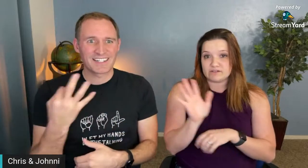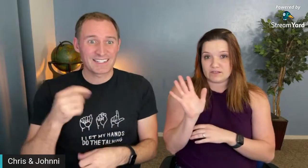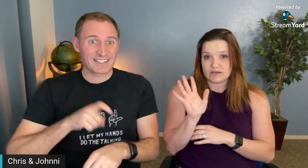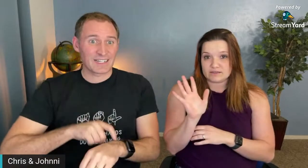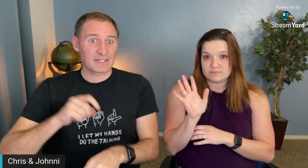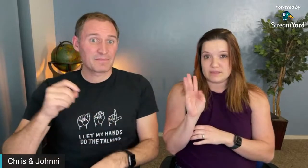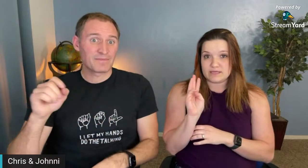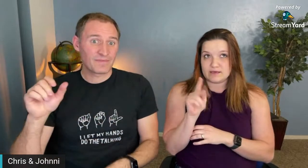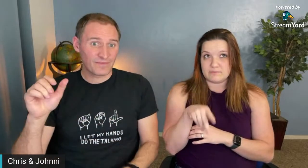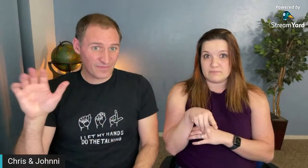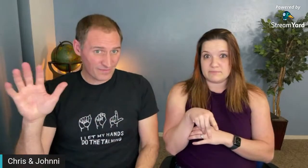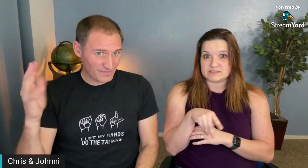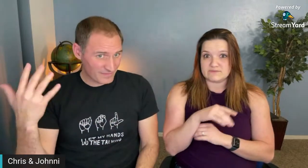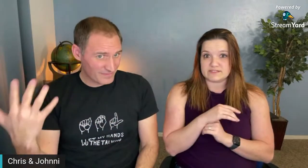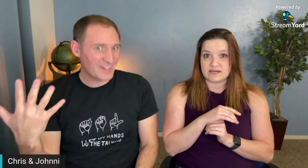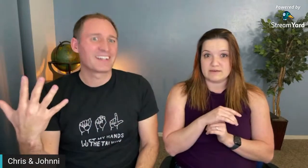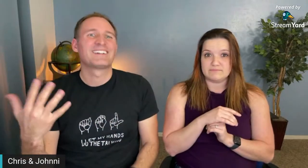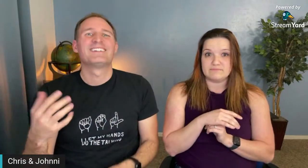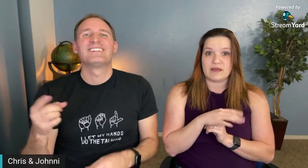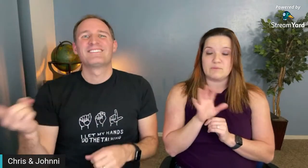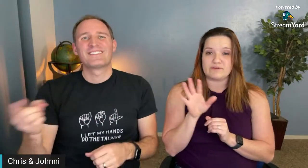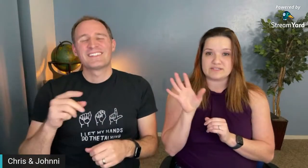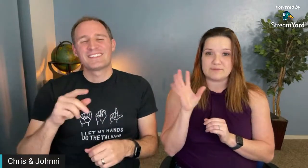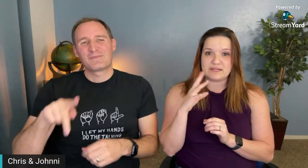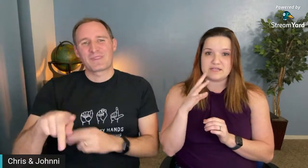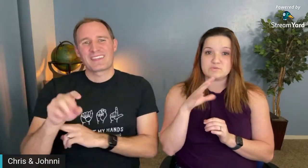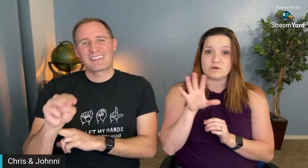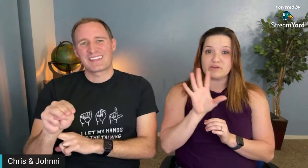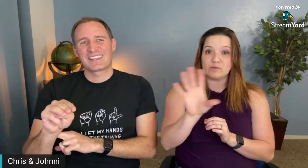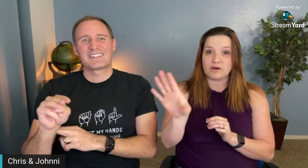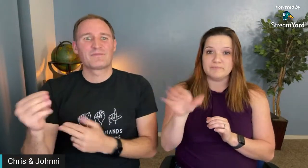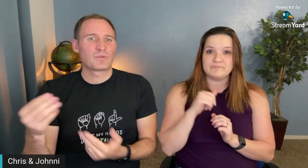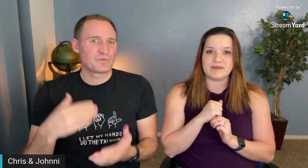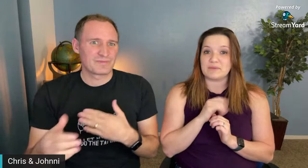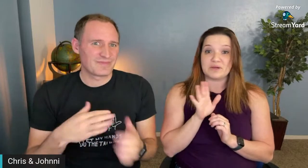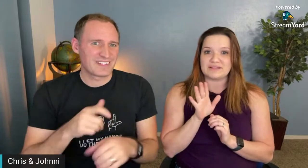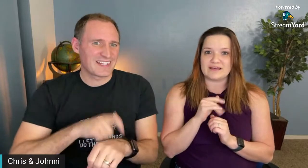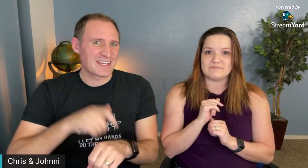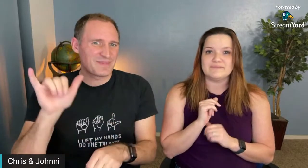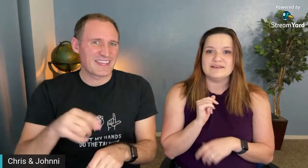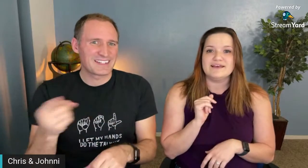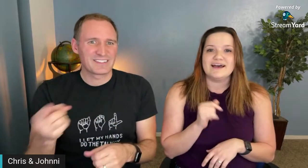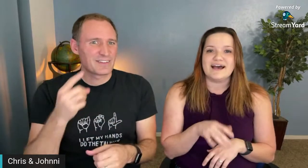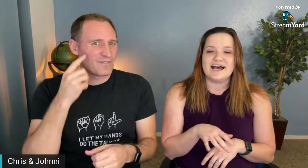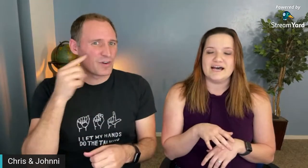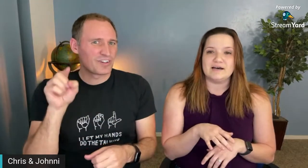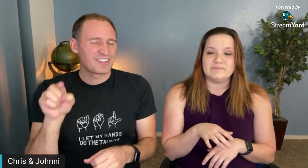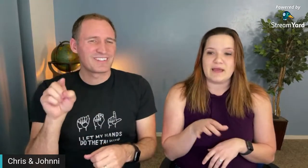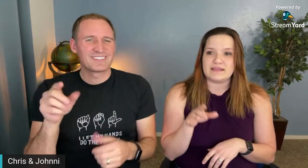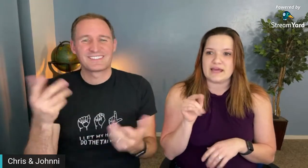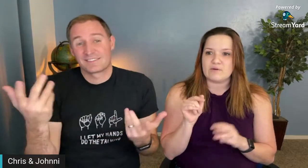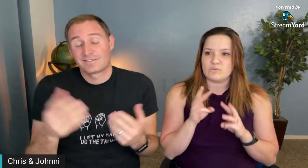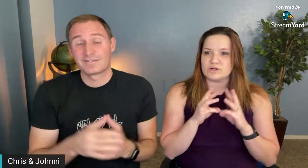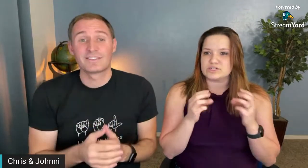5:00 p.m. Pacific time, and whatever time that is, wherever you are. I'm not good at that. And that